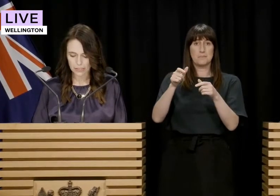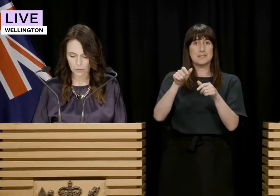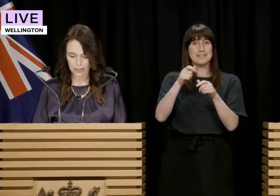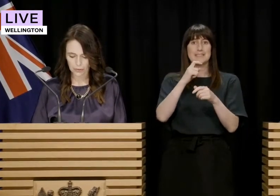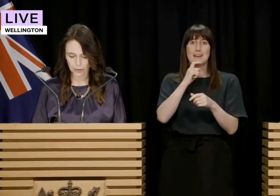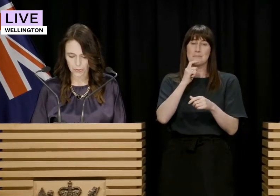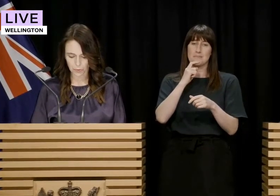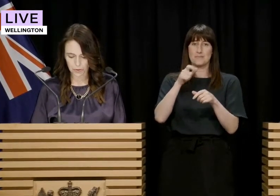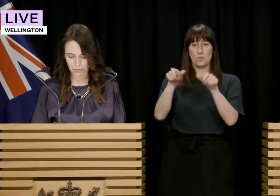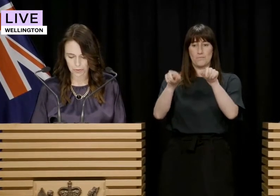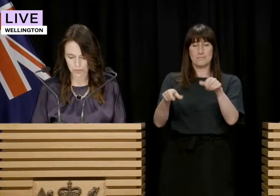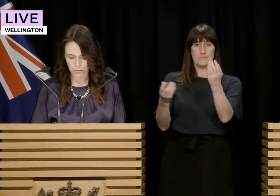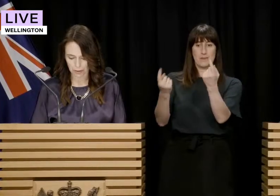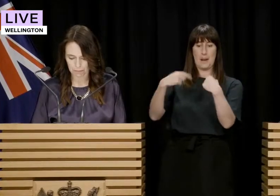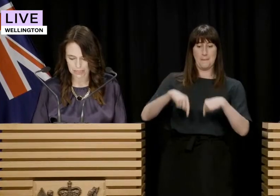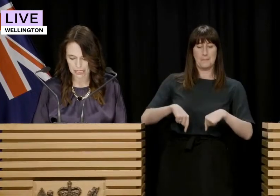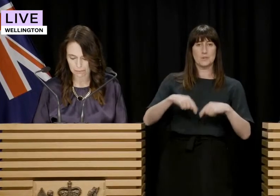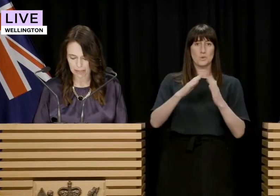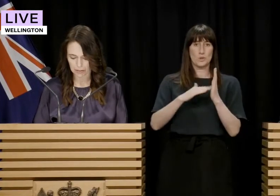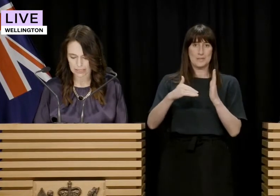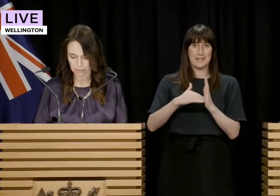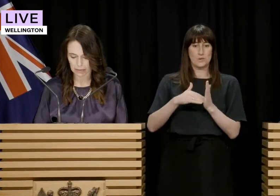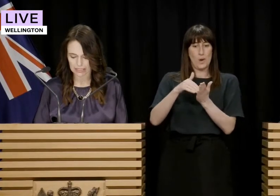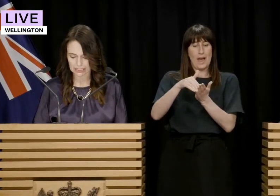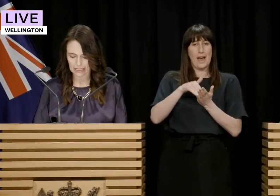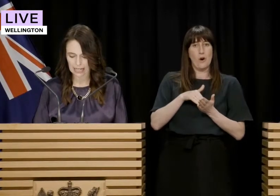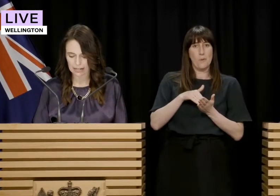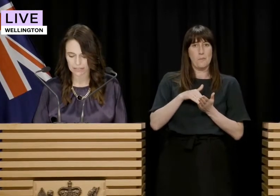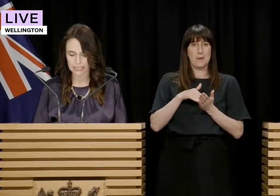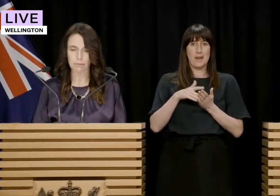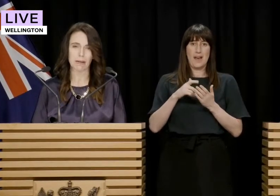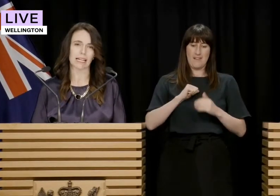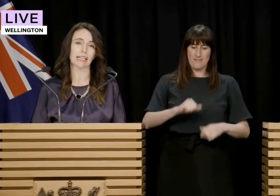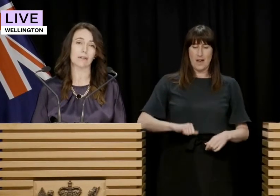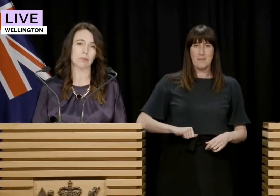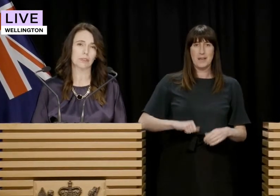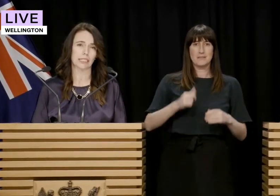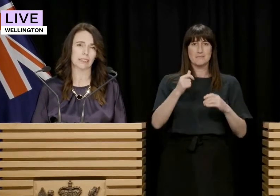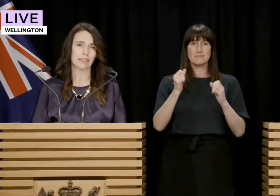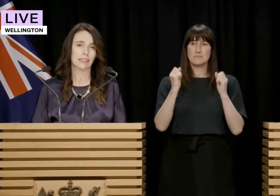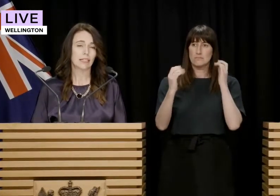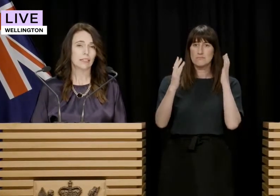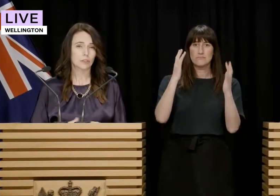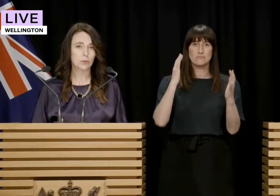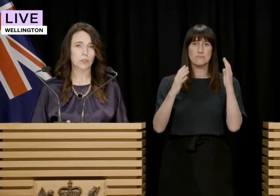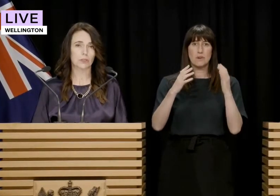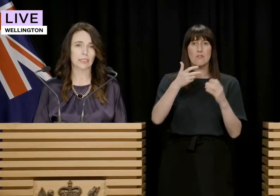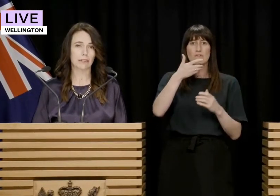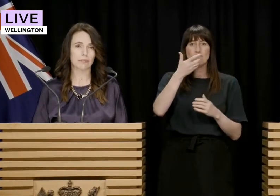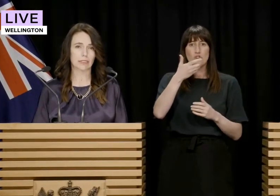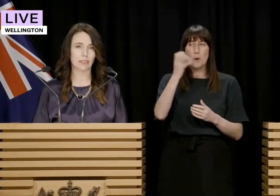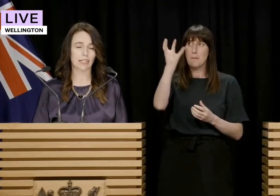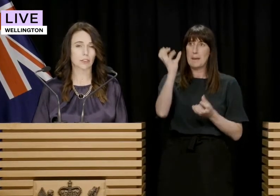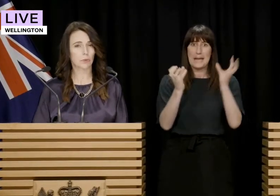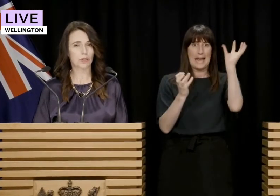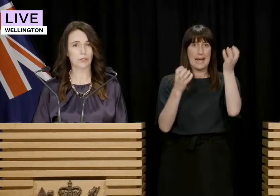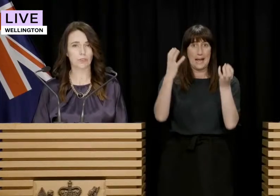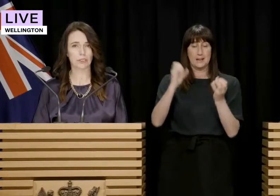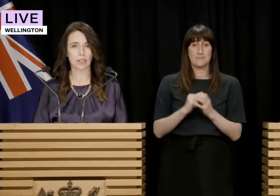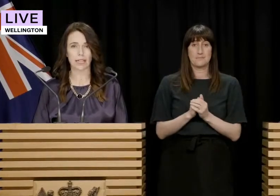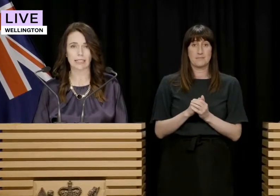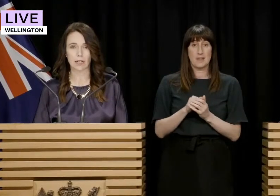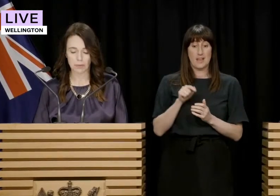our seasonal agricultural workforces during busy periods of planting, harvesting, packing and pruning. It's also a scheme designed to